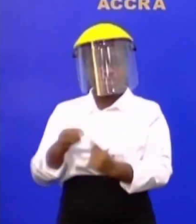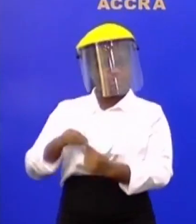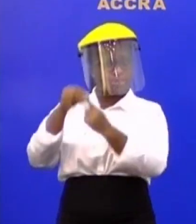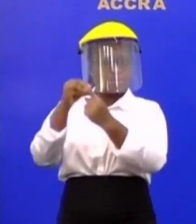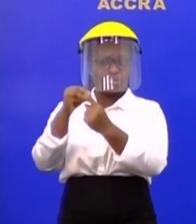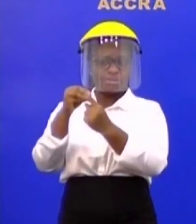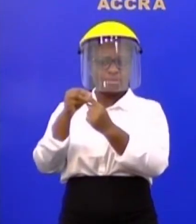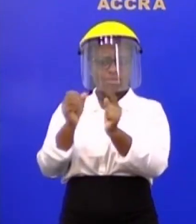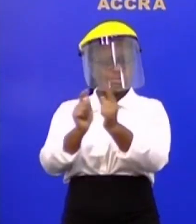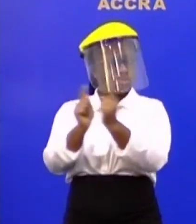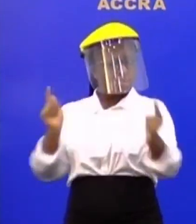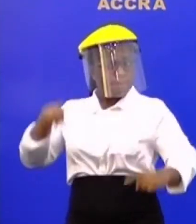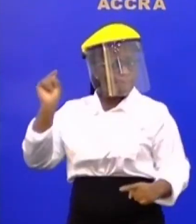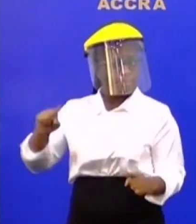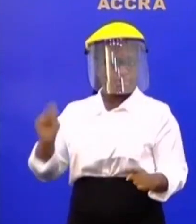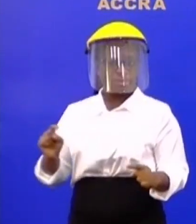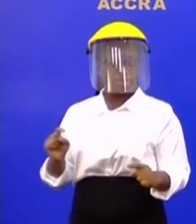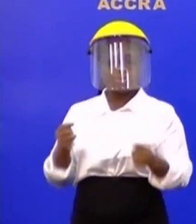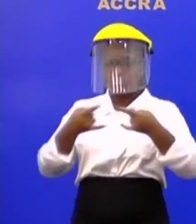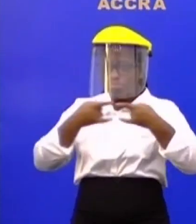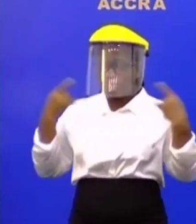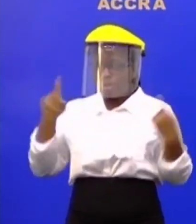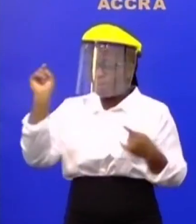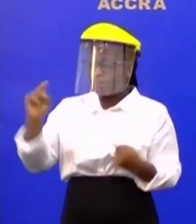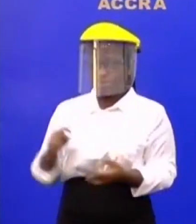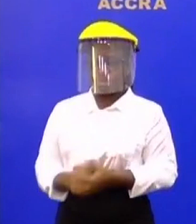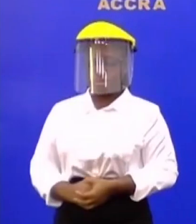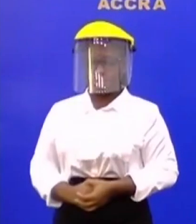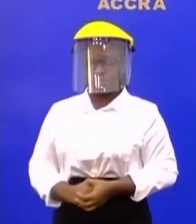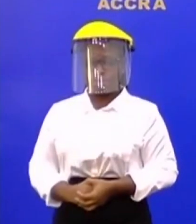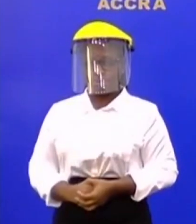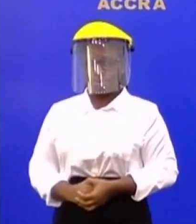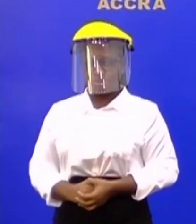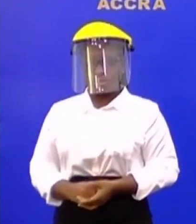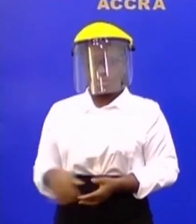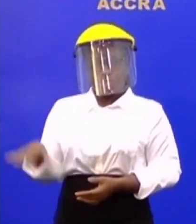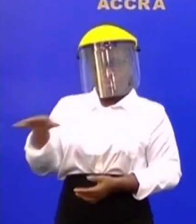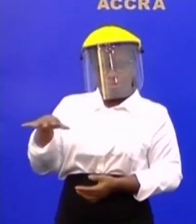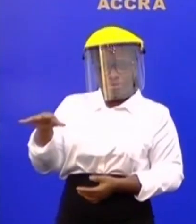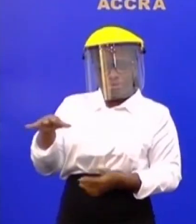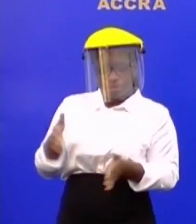particularly social distancing and the wearing of masks. These are